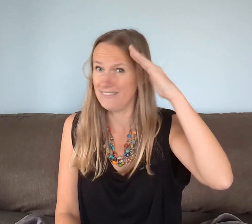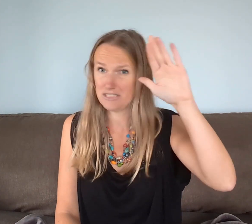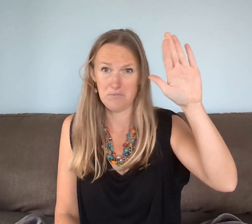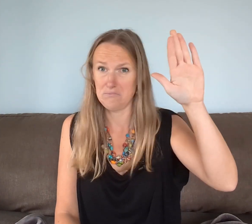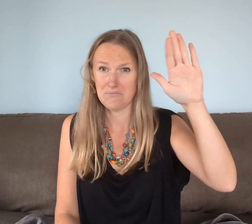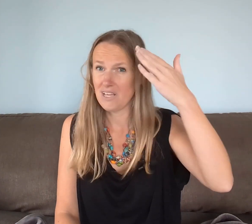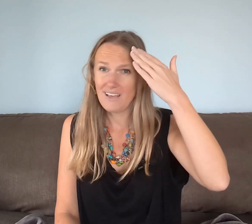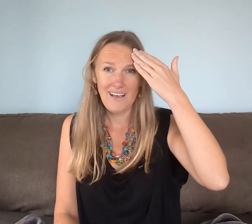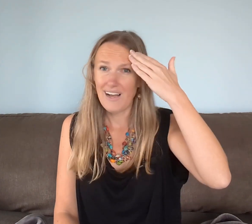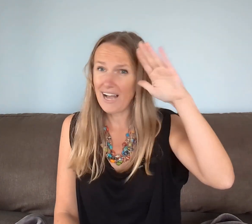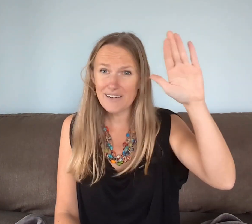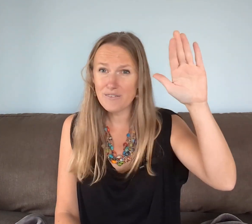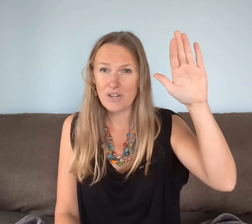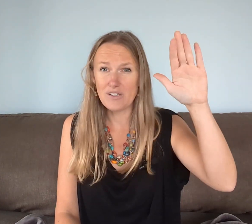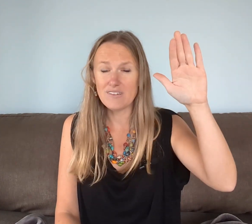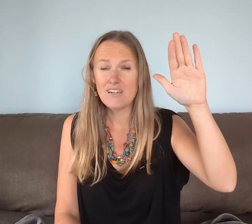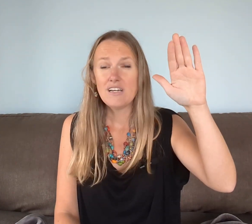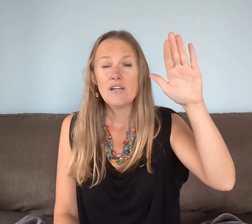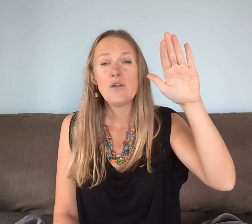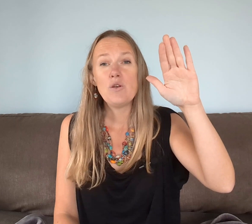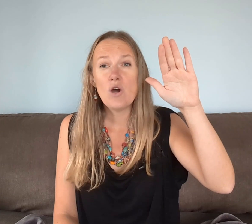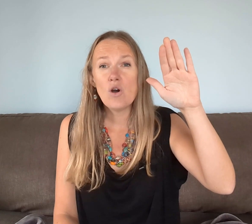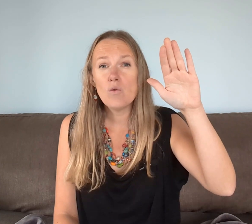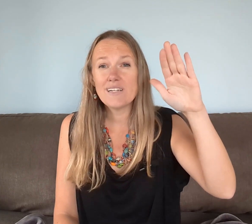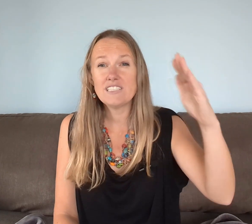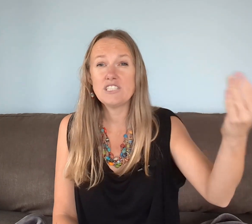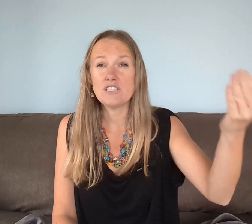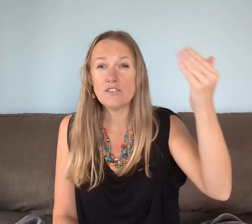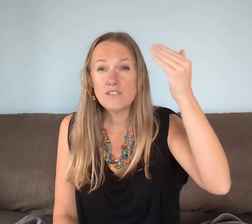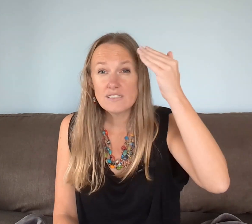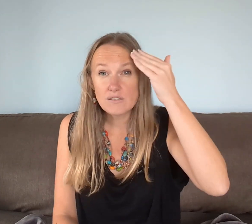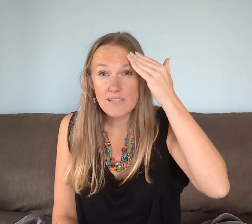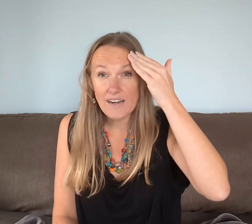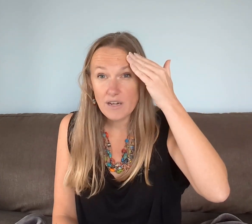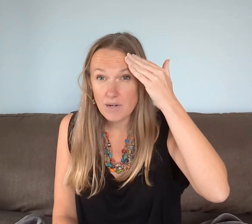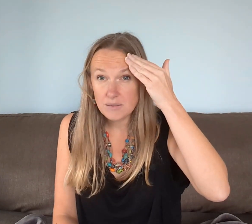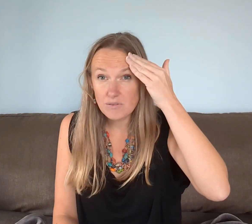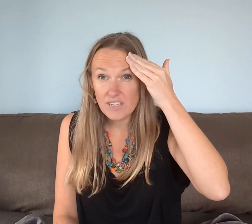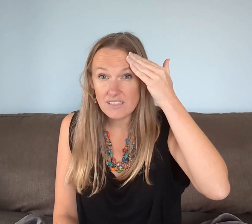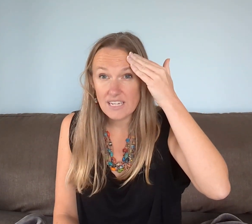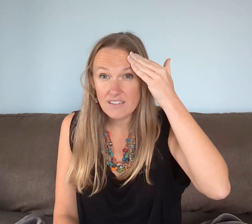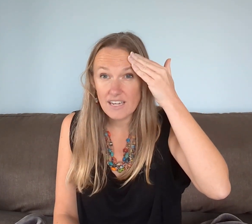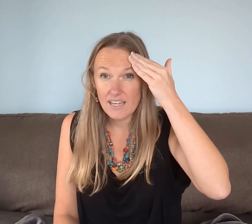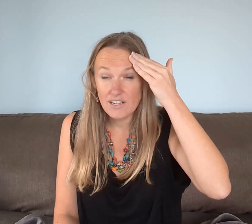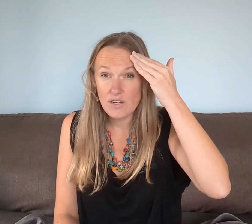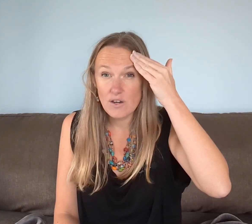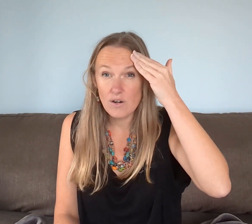confused. I don't know what to do. So now you have multiple fingers at your head,